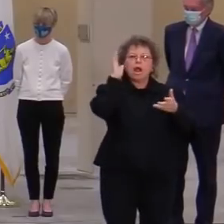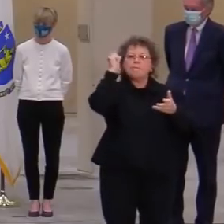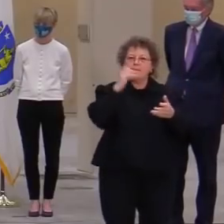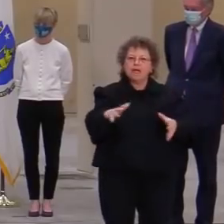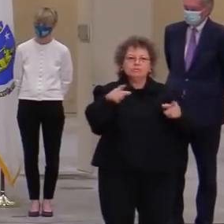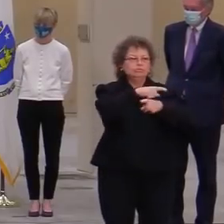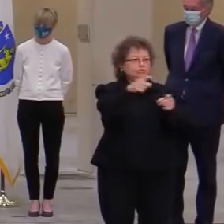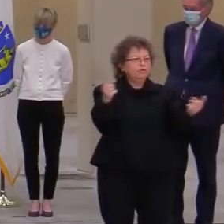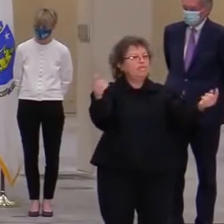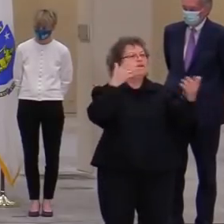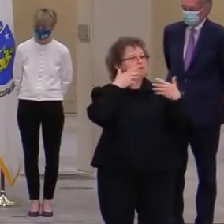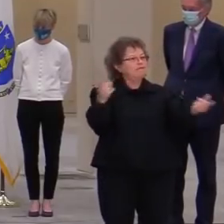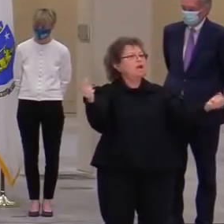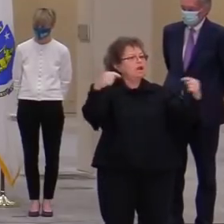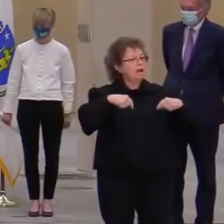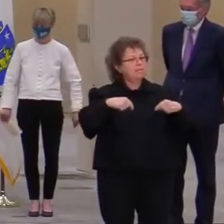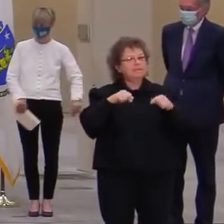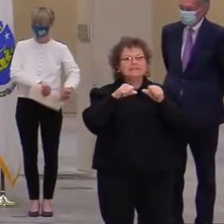get through this together. Thank you.